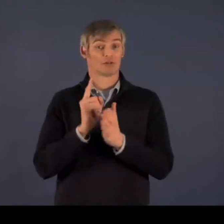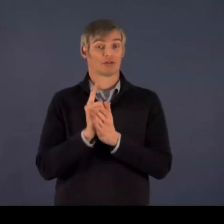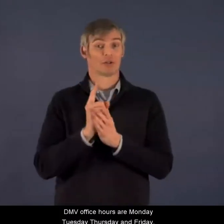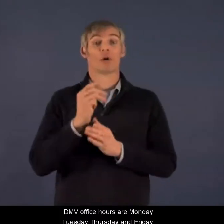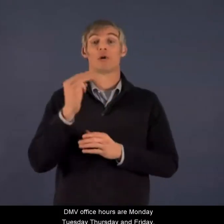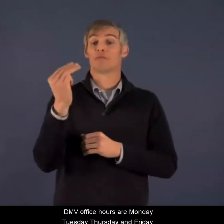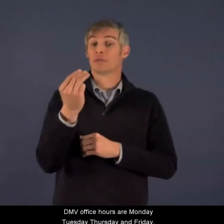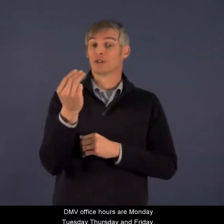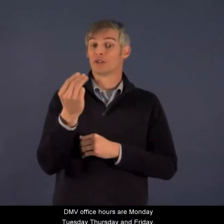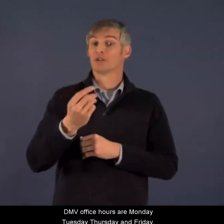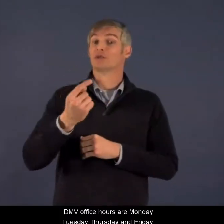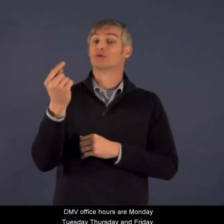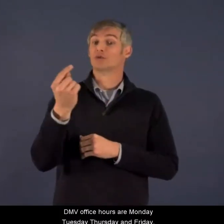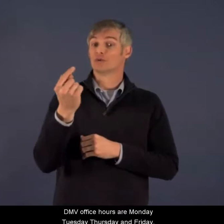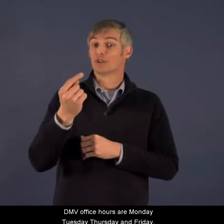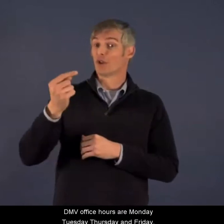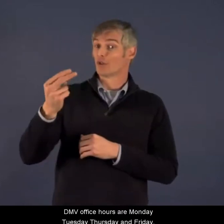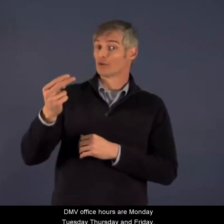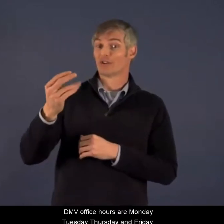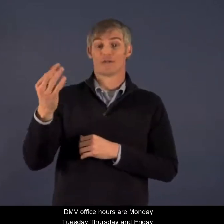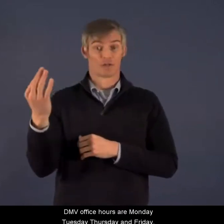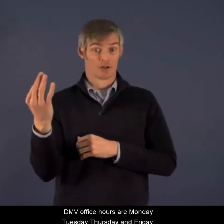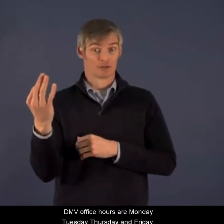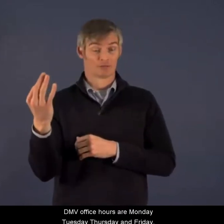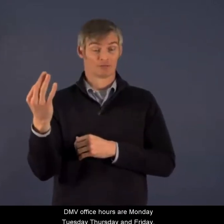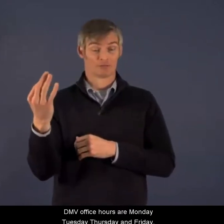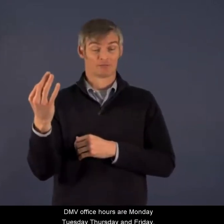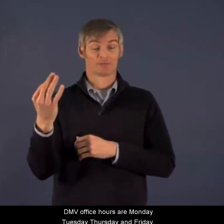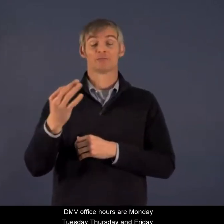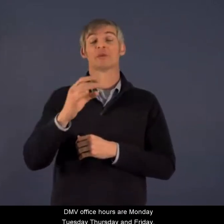The DMV office hours are Monday, Tuesday, Thursday, and Friday,